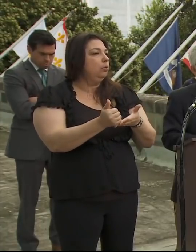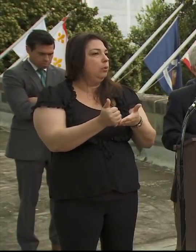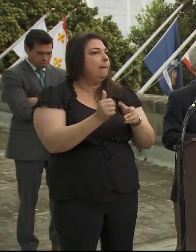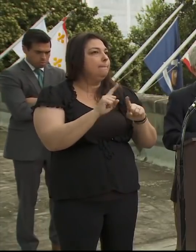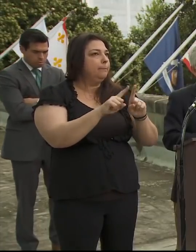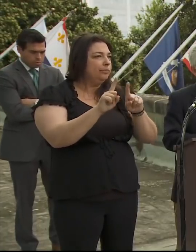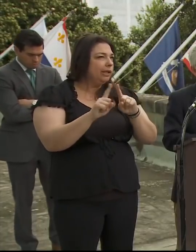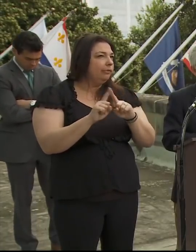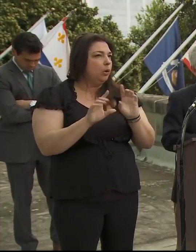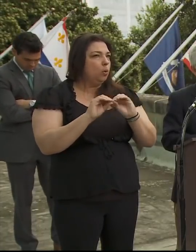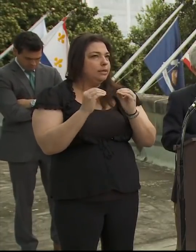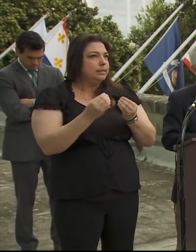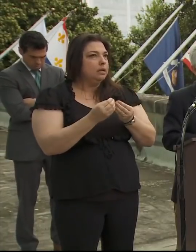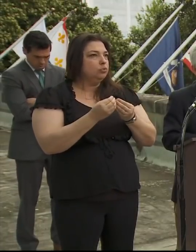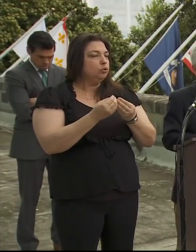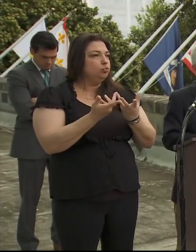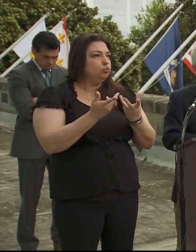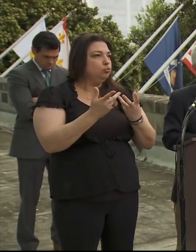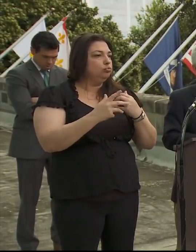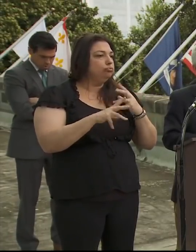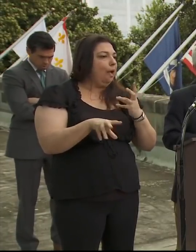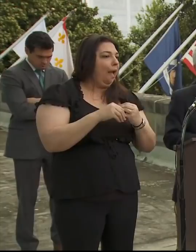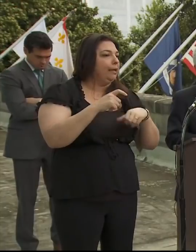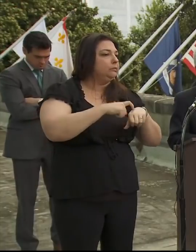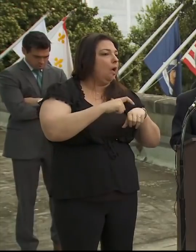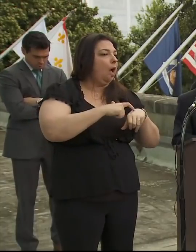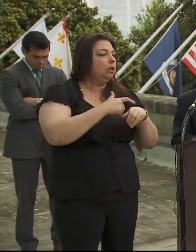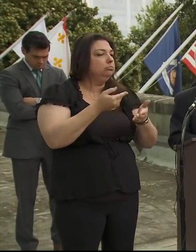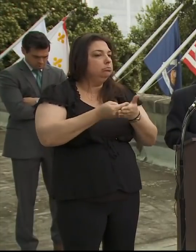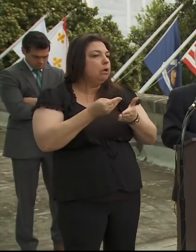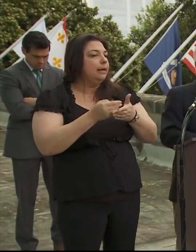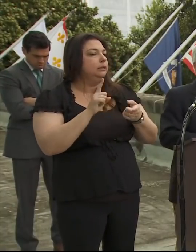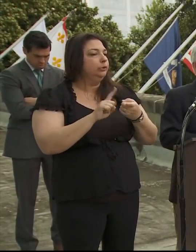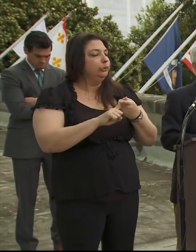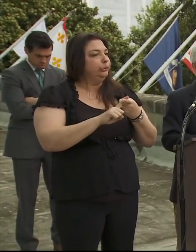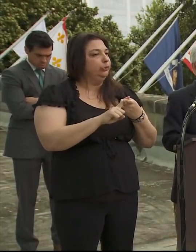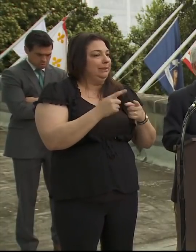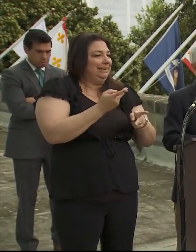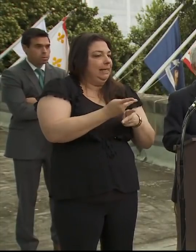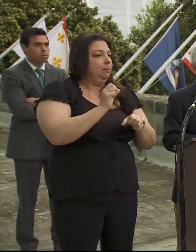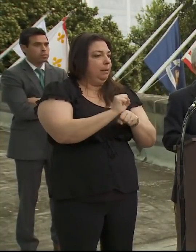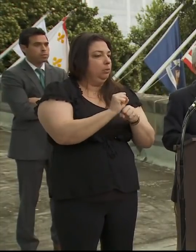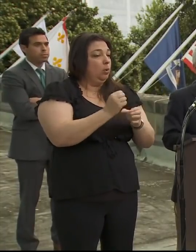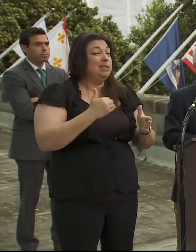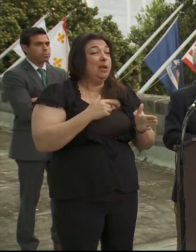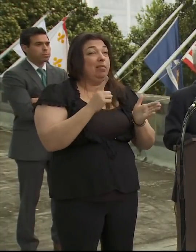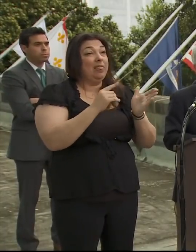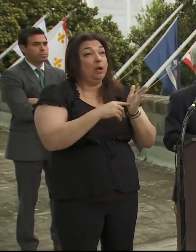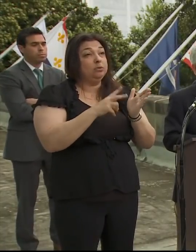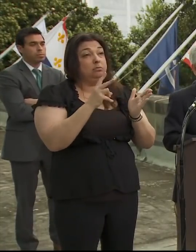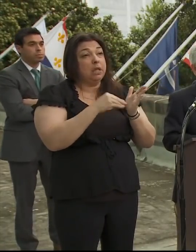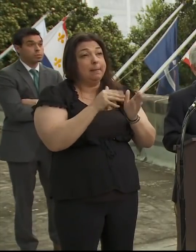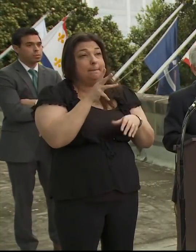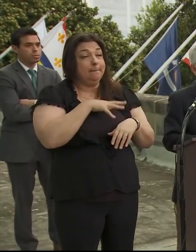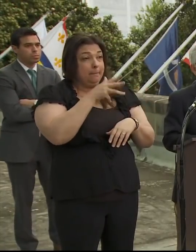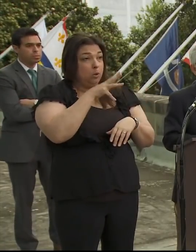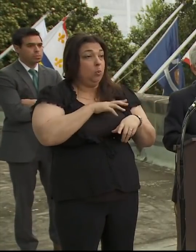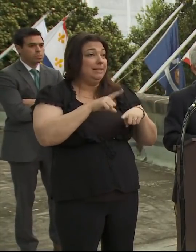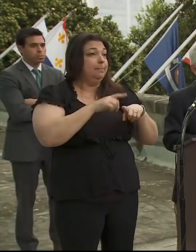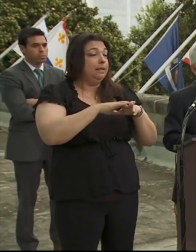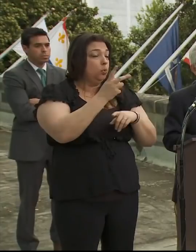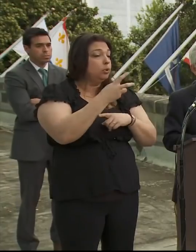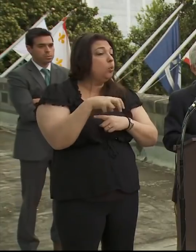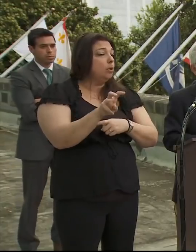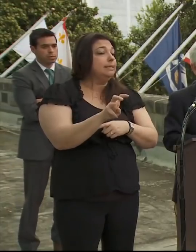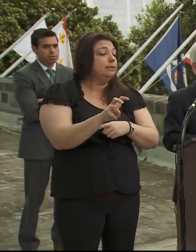organizations and try to stretch their operations and to retain as many of their employees. We have thousands and thousands of men and women that depend upon the